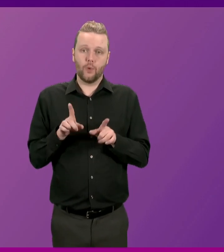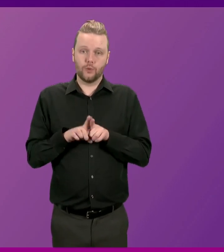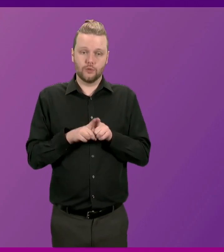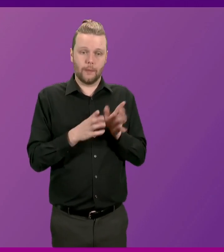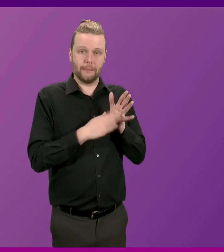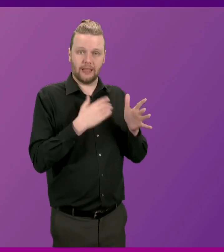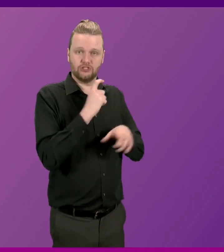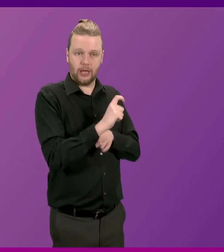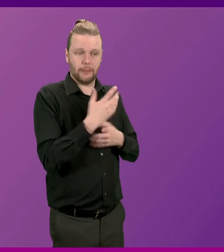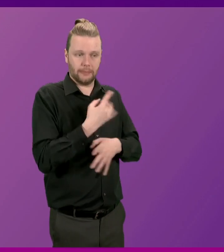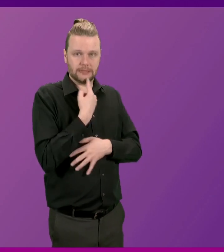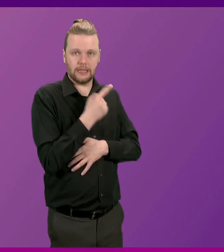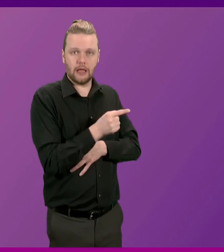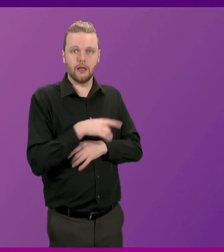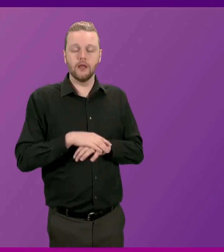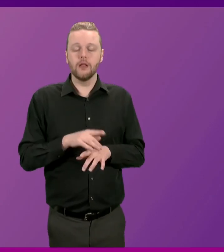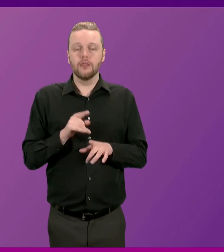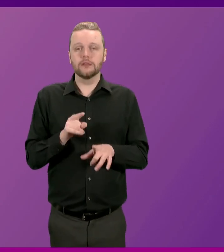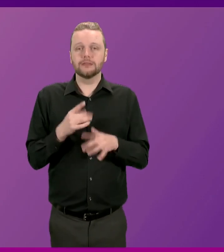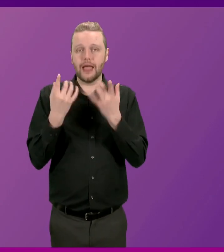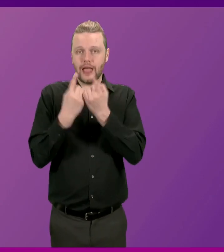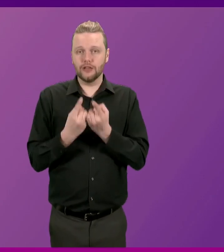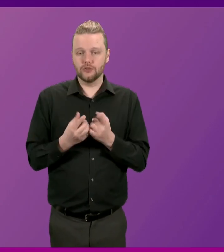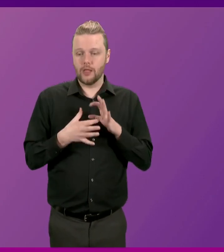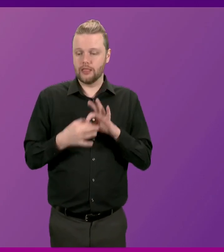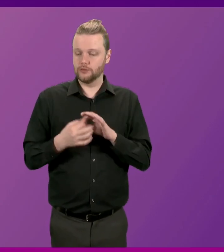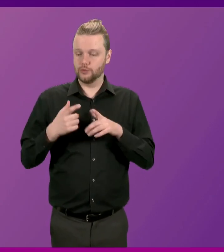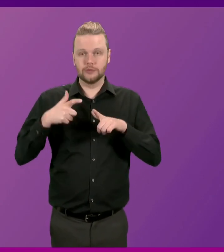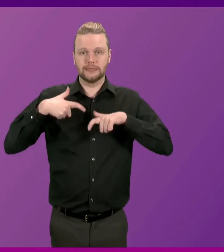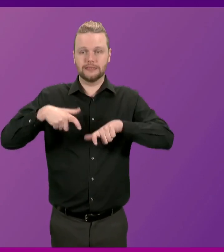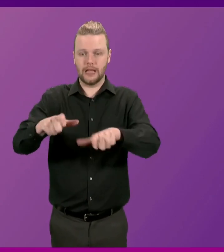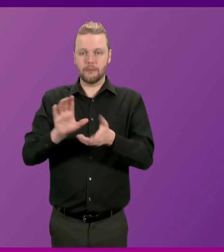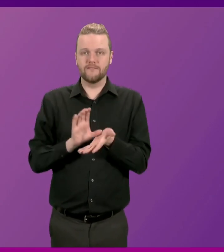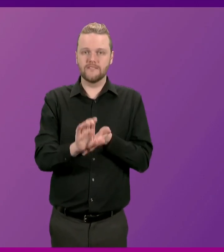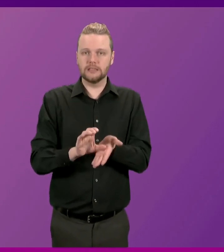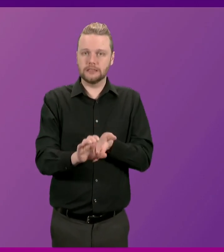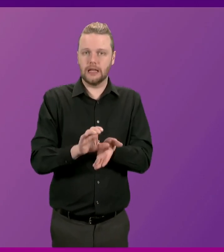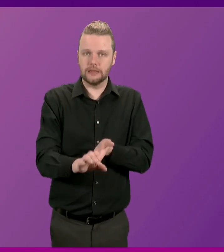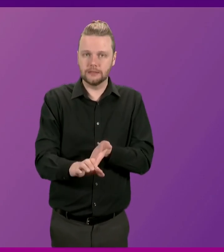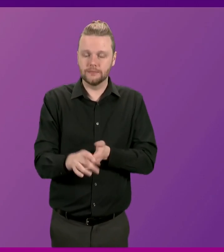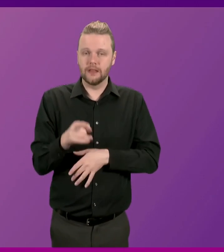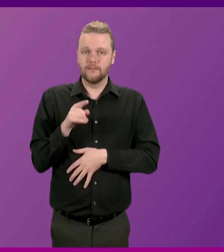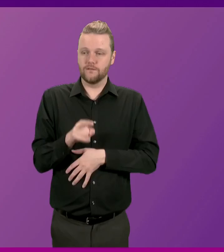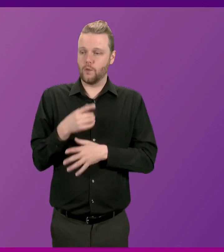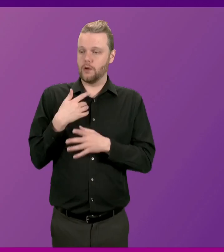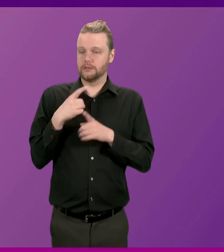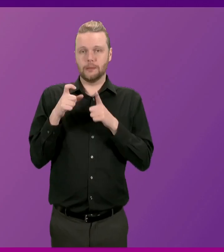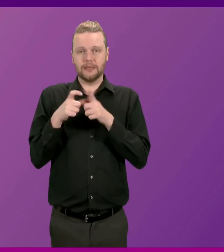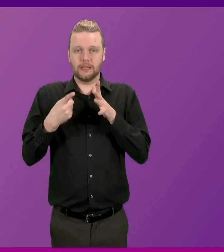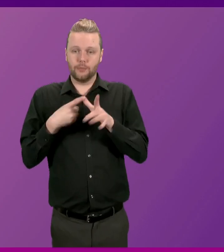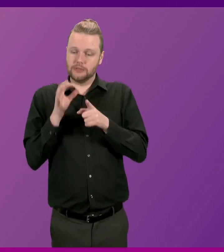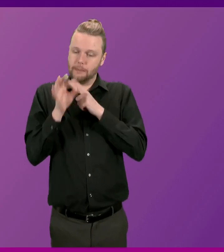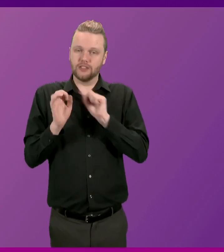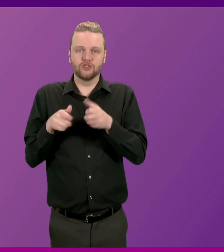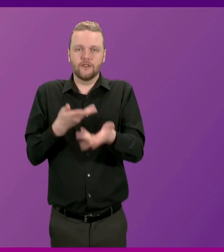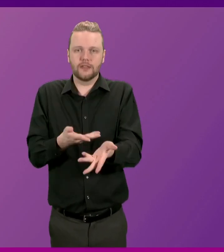Chapman has also raised, that there's an issue about sustainable funding for our domestic abuse specialist